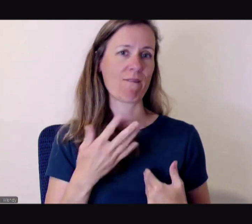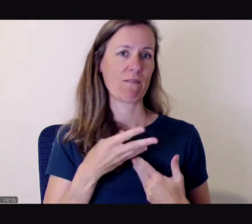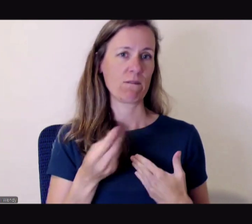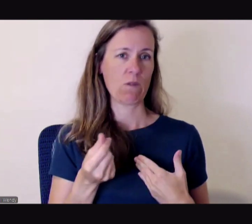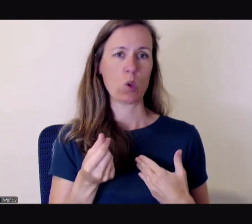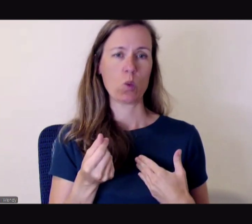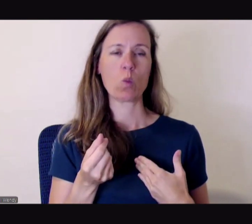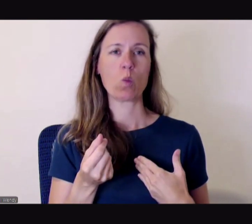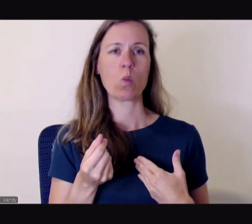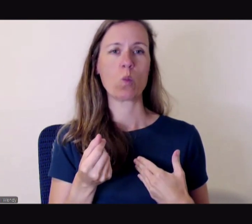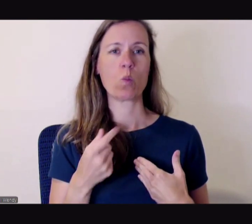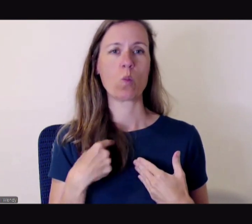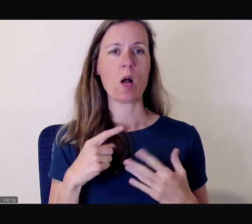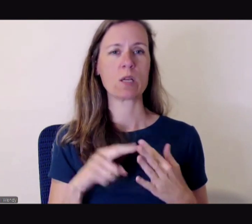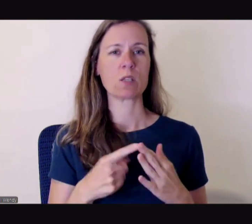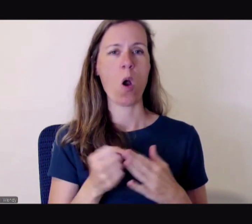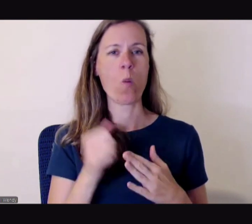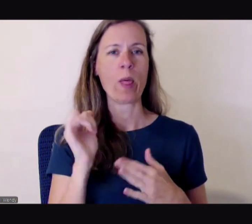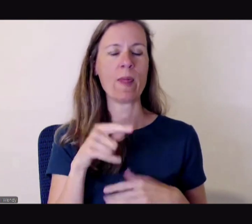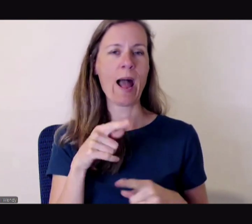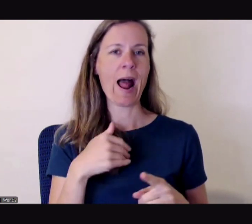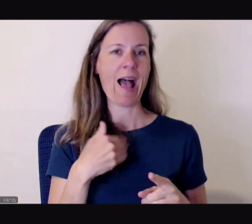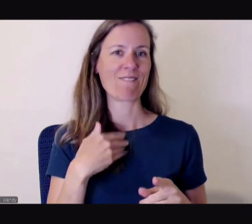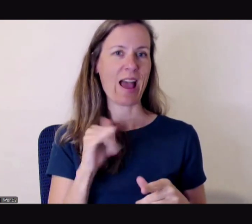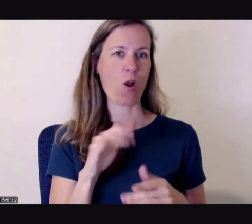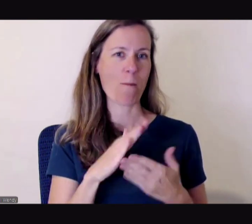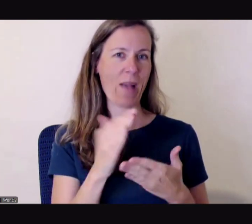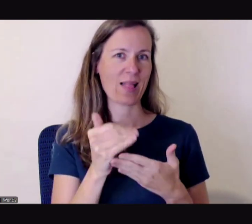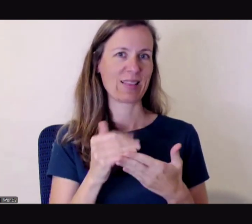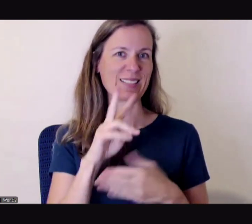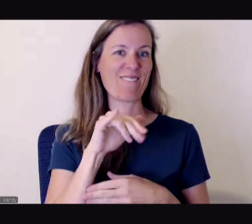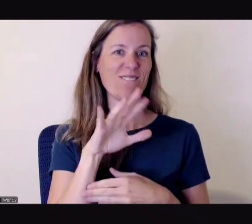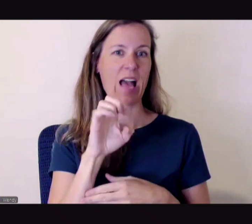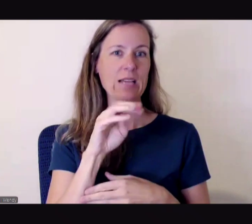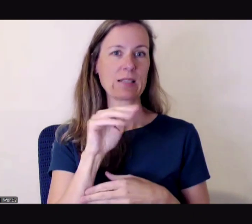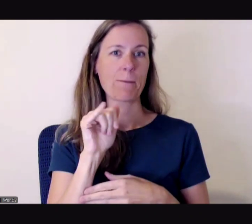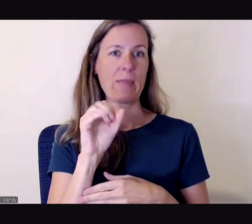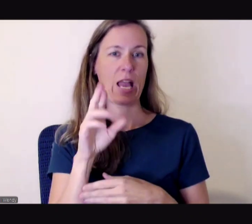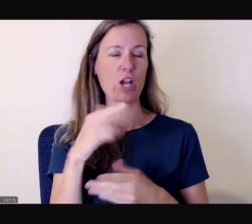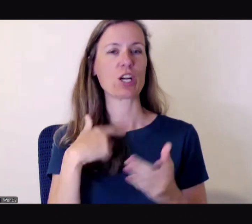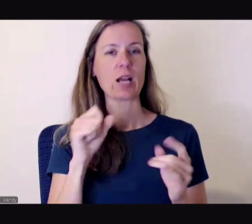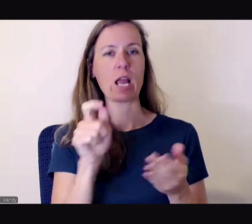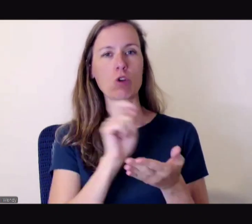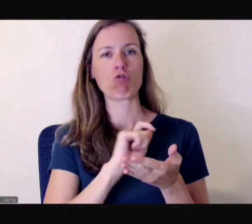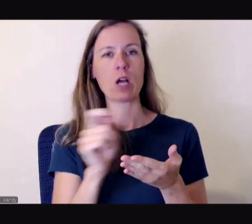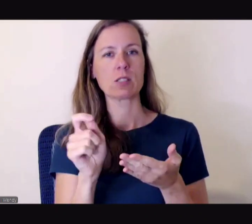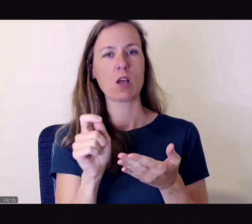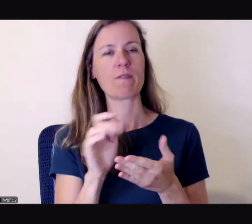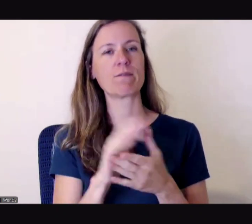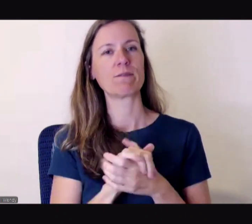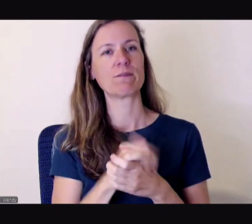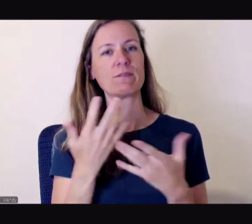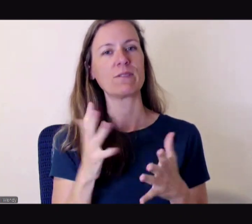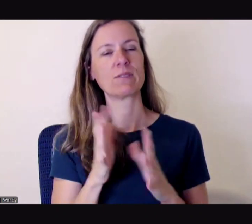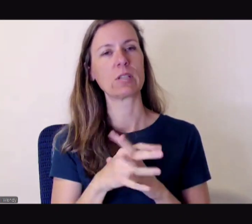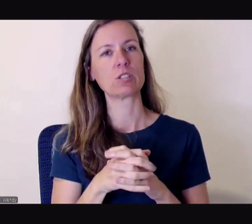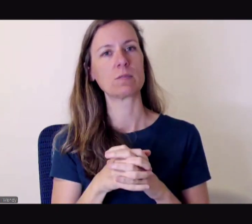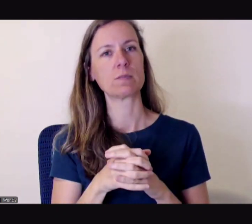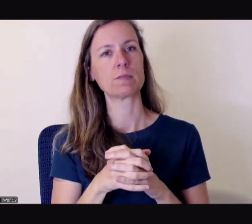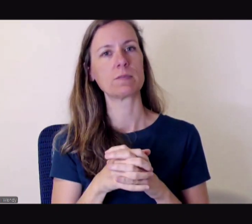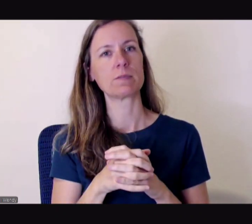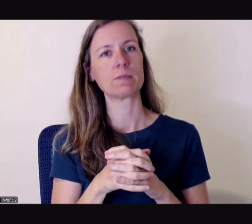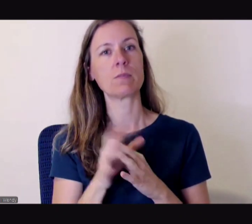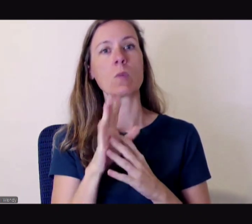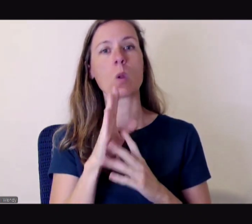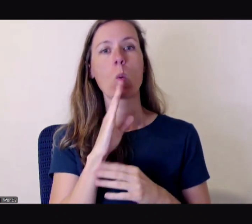that on my list, Vice Mayor, so I can cross that off. Of course, it will be the second reading of the